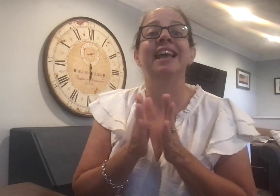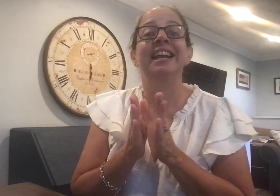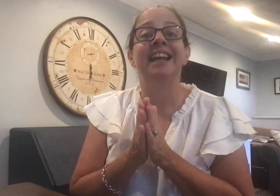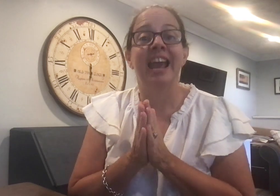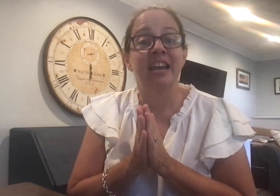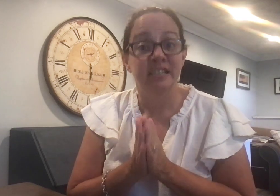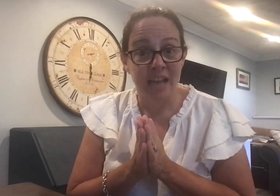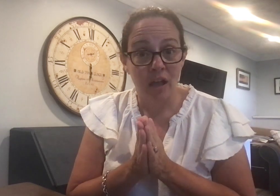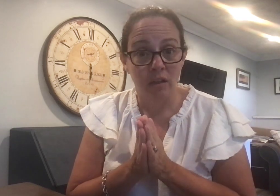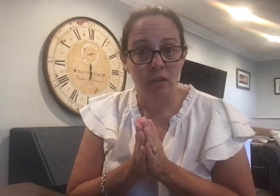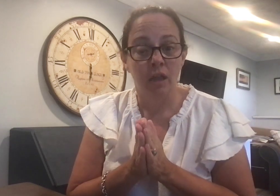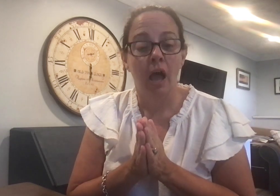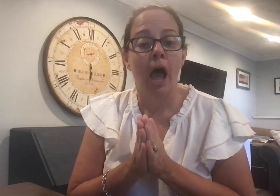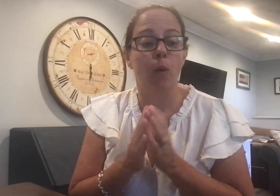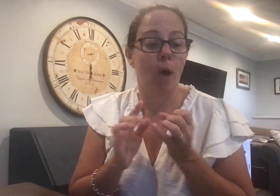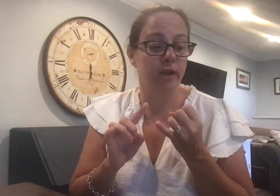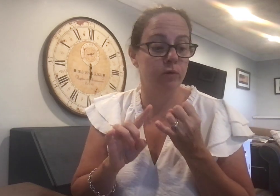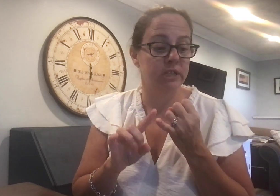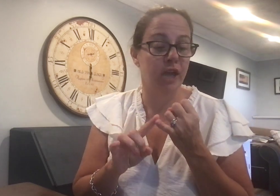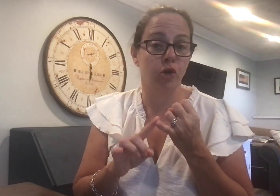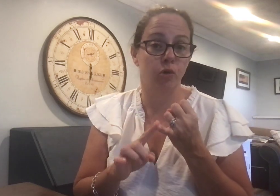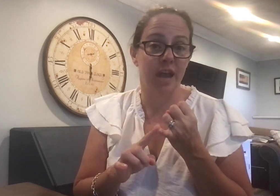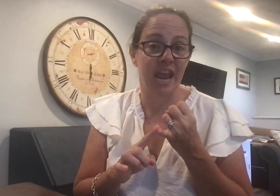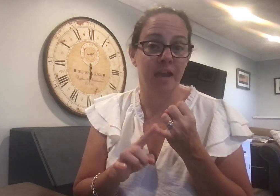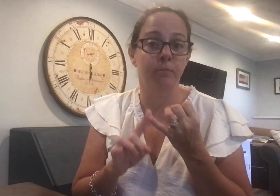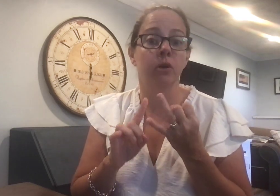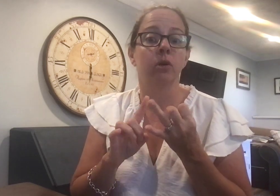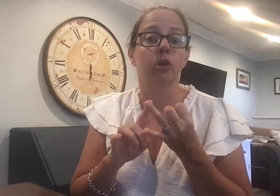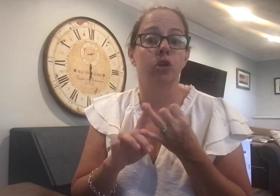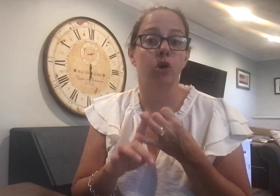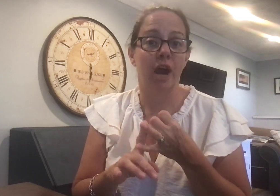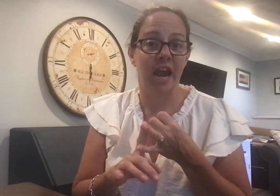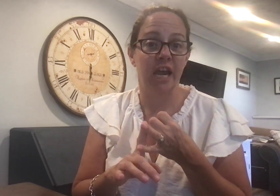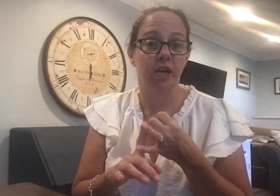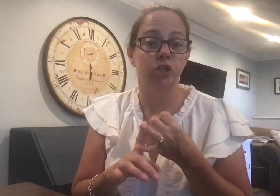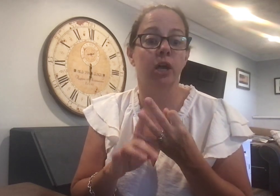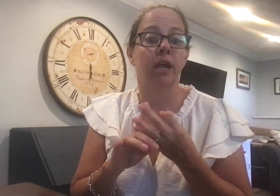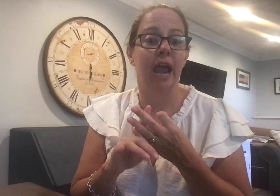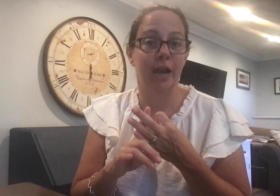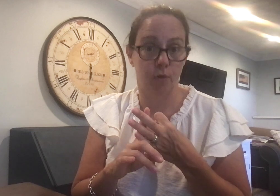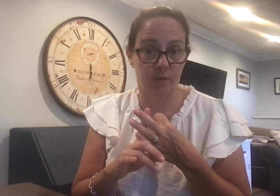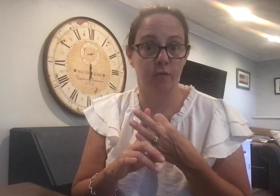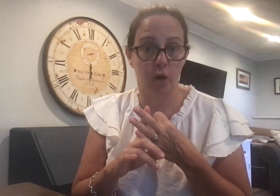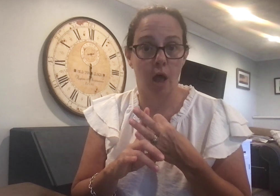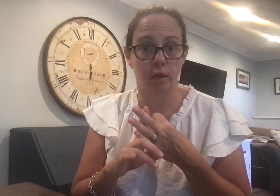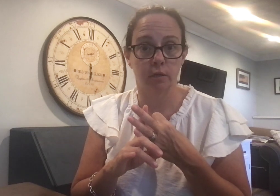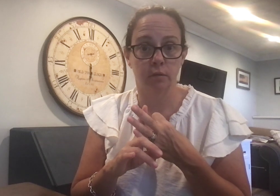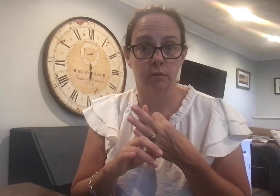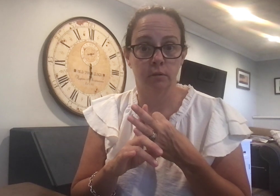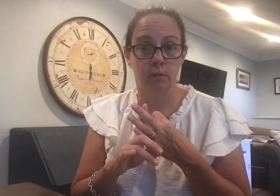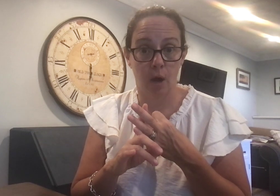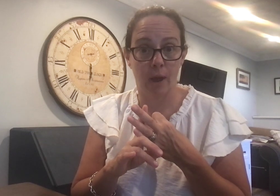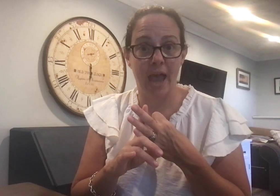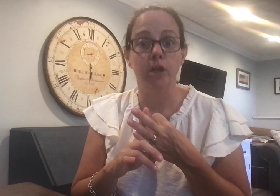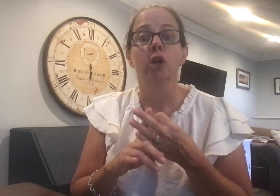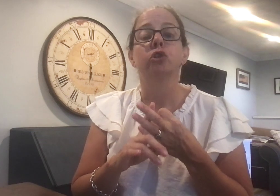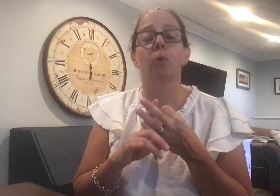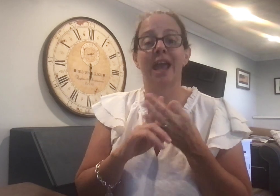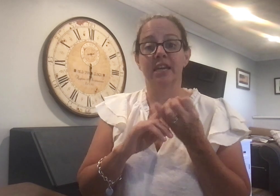in ASL, I want you to say your name, your age, and your favorite color. Okay? So in ASL,